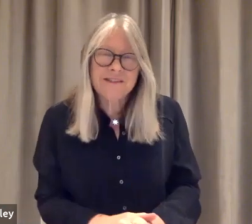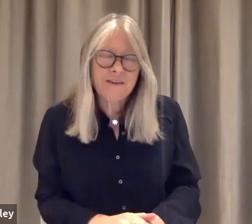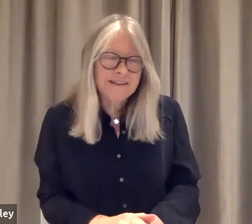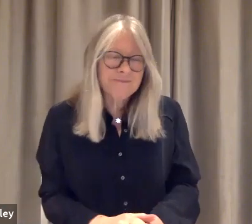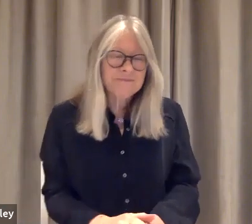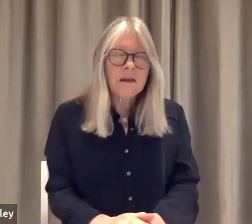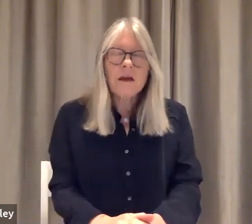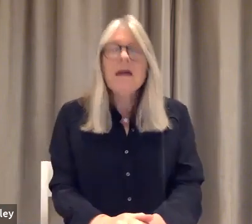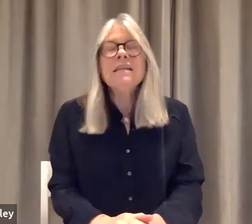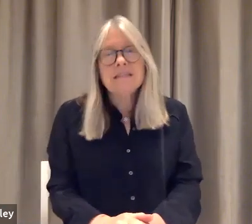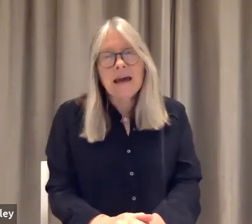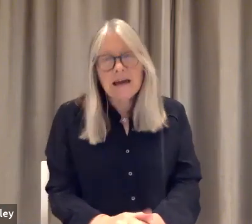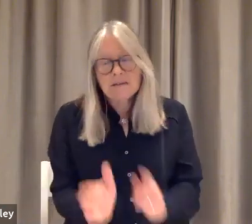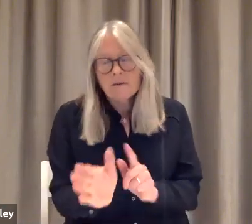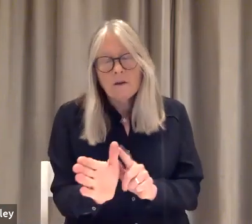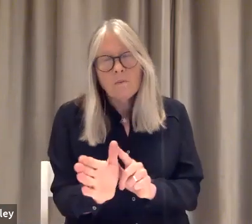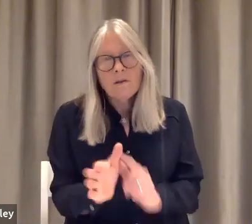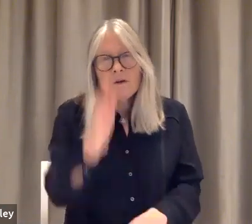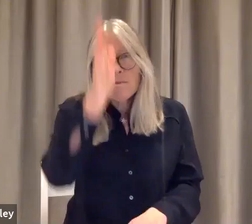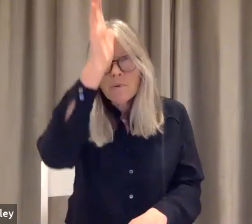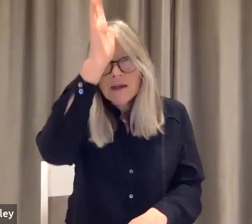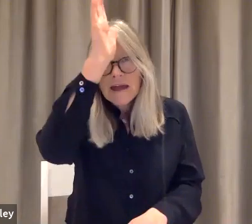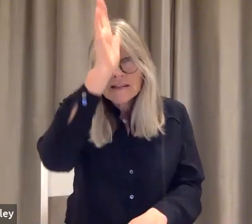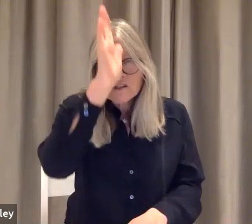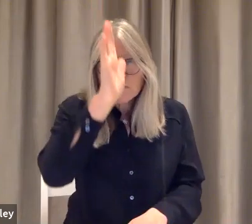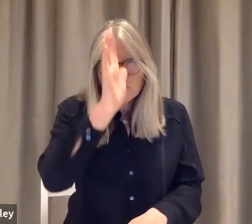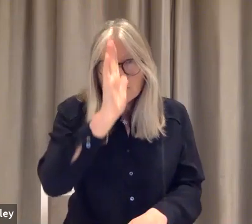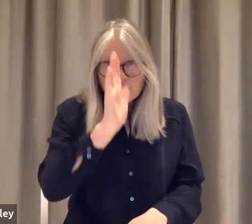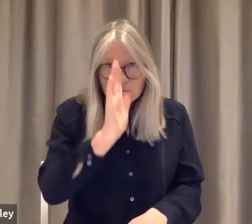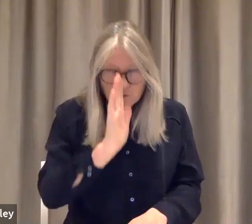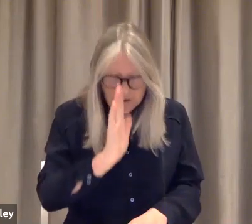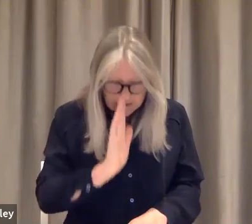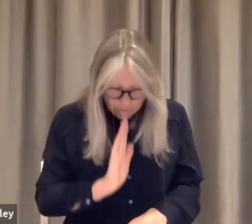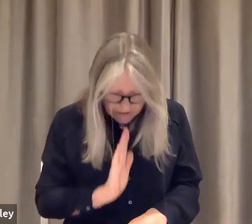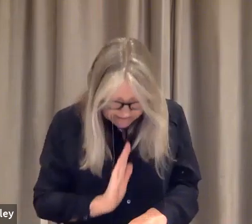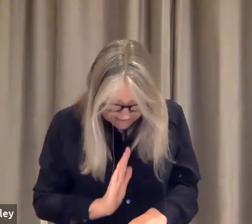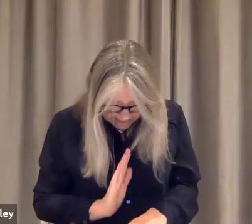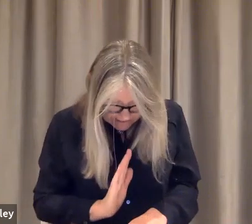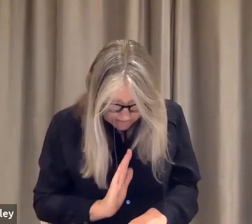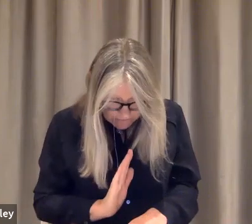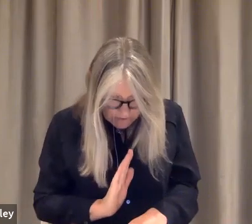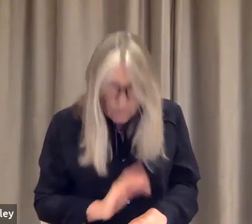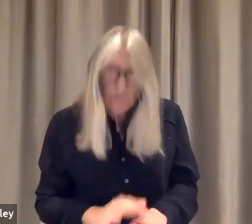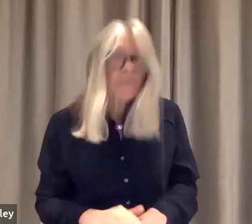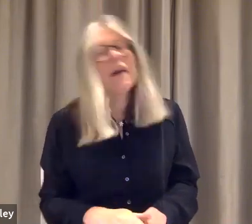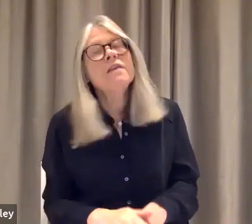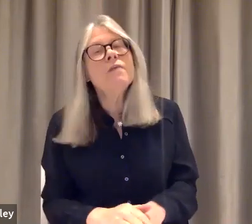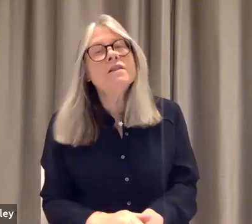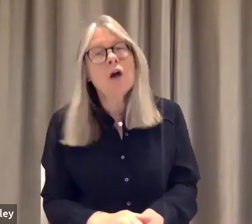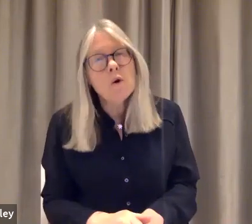great. Sad, with a thumb putting against drawing down your face, sad. So all of the kind of